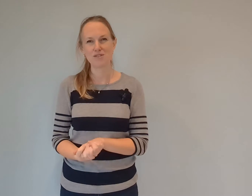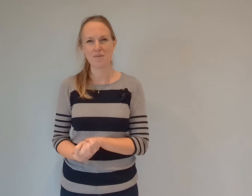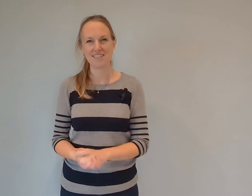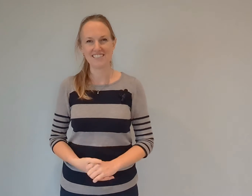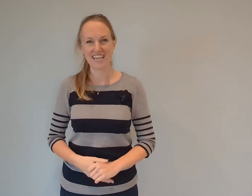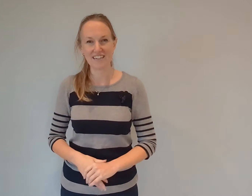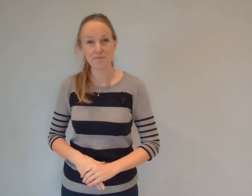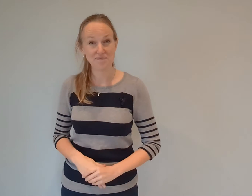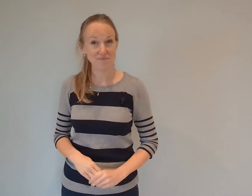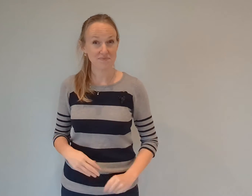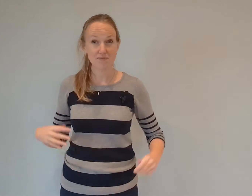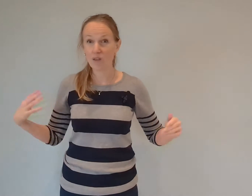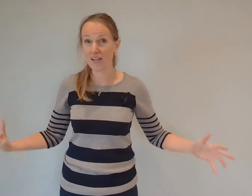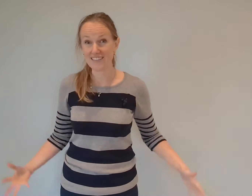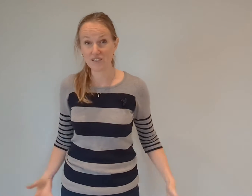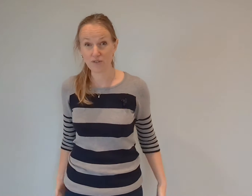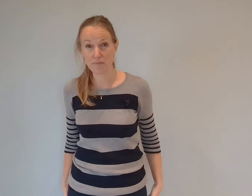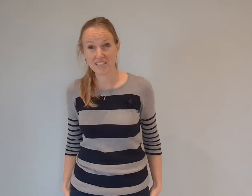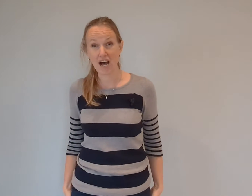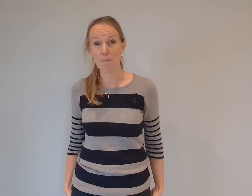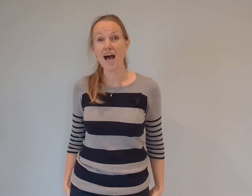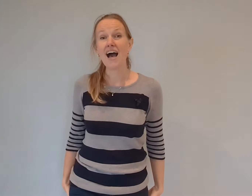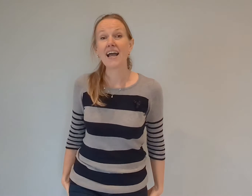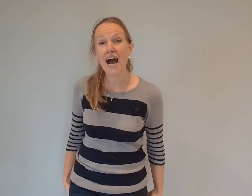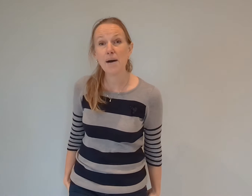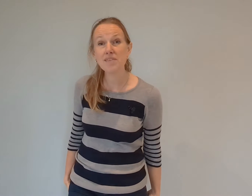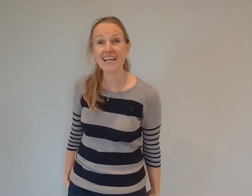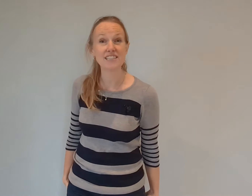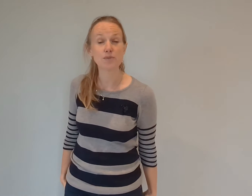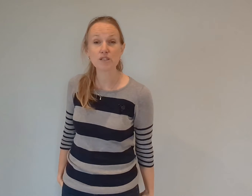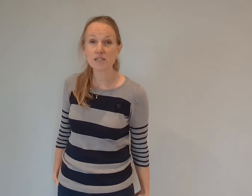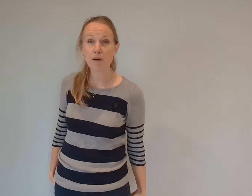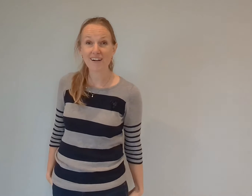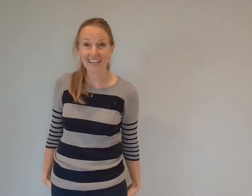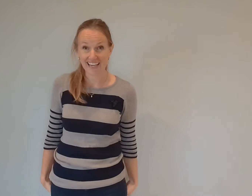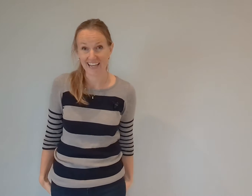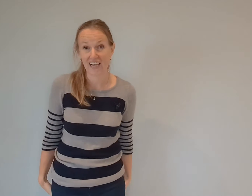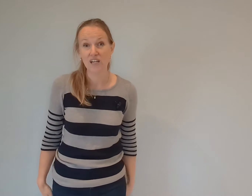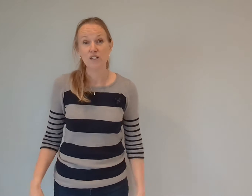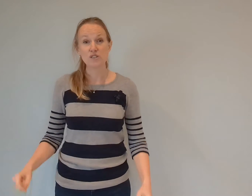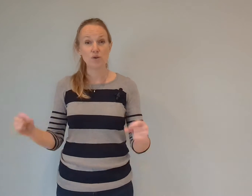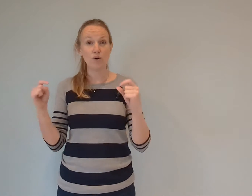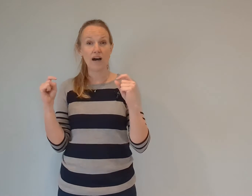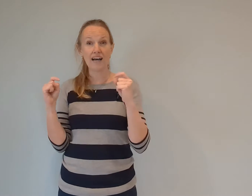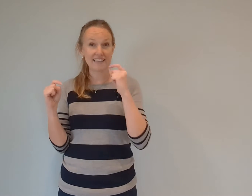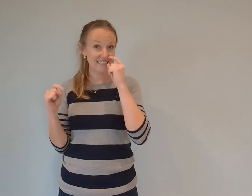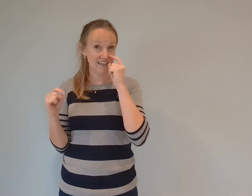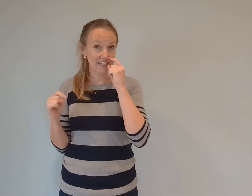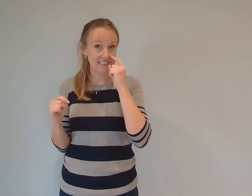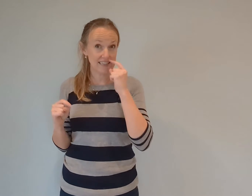subscribing to the channel. Okay, so from the top, come let us worship our King. So this song is a little